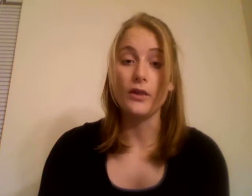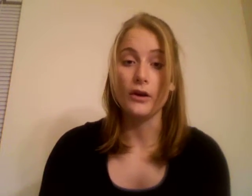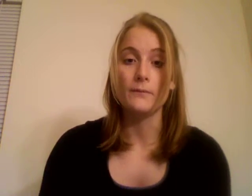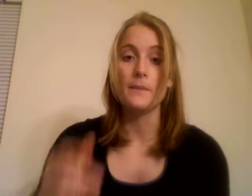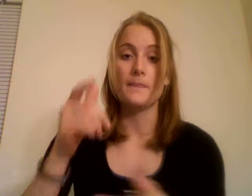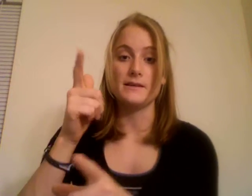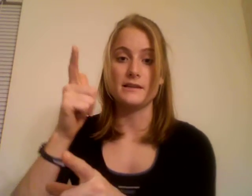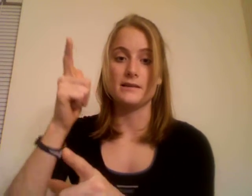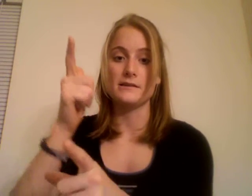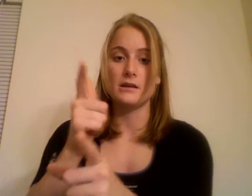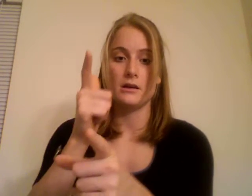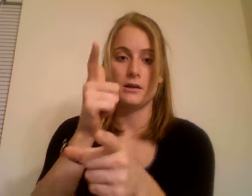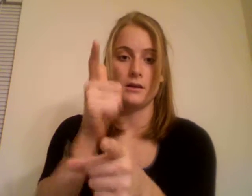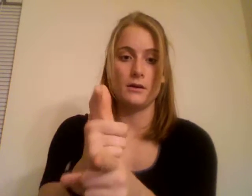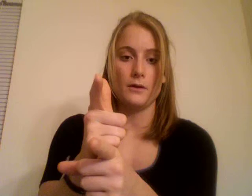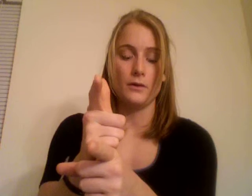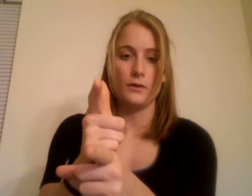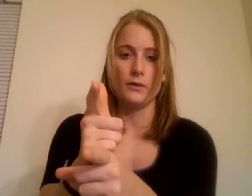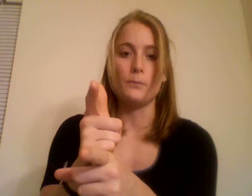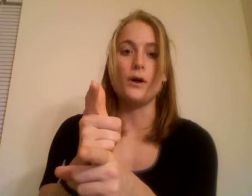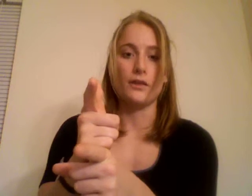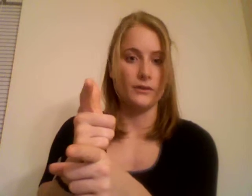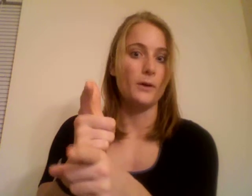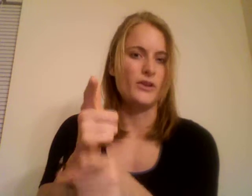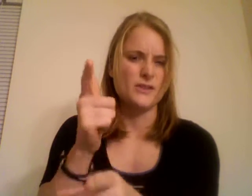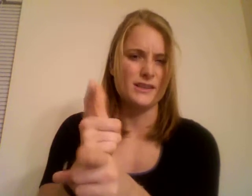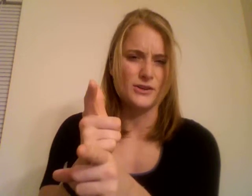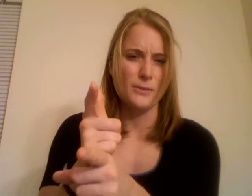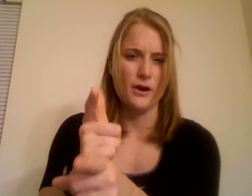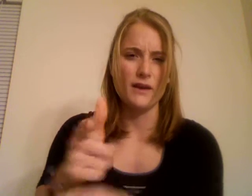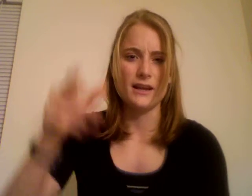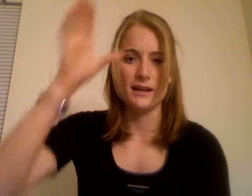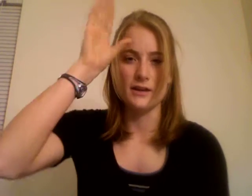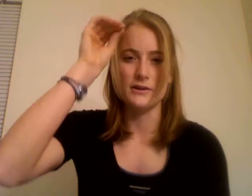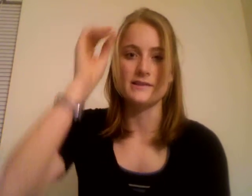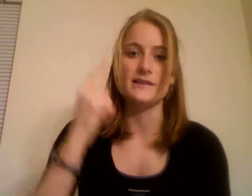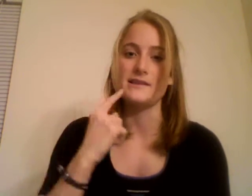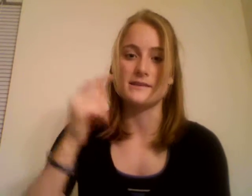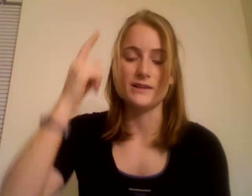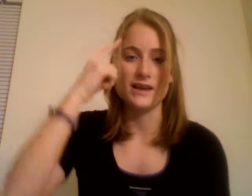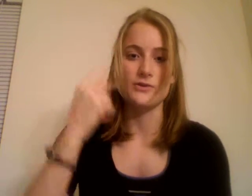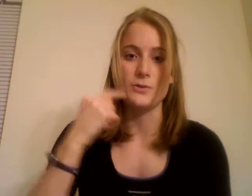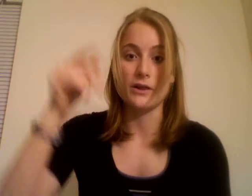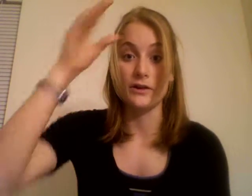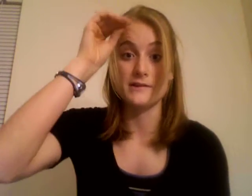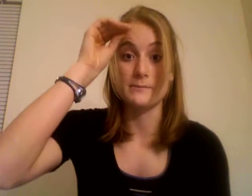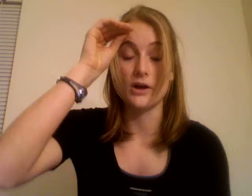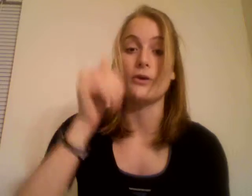brother, this is the brother or sister part of it, and this is what tells you whether it's a brother